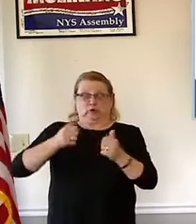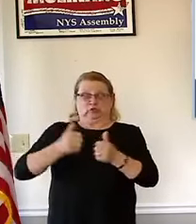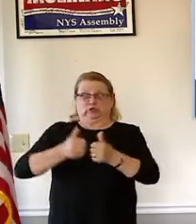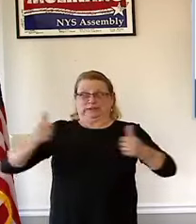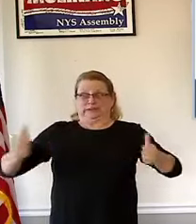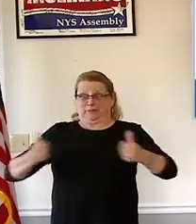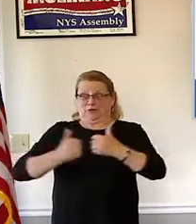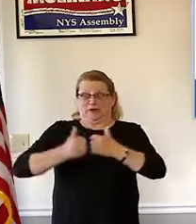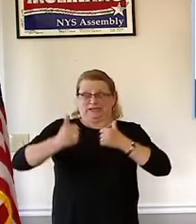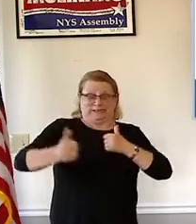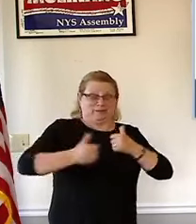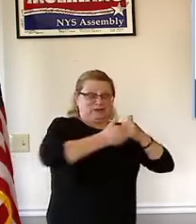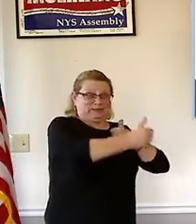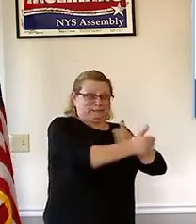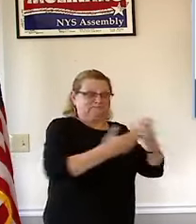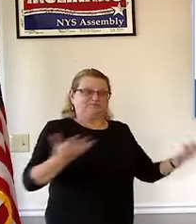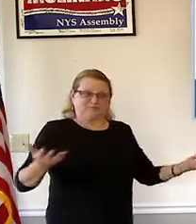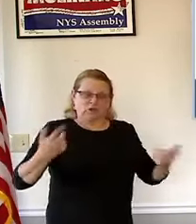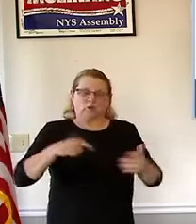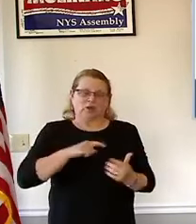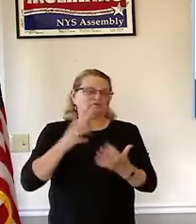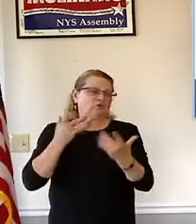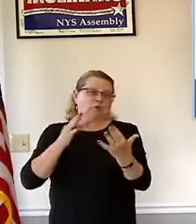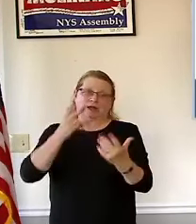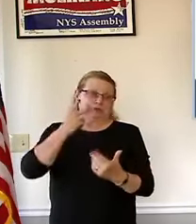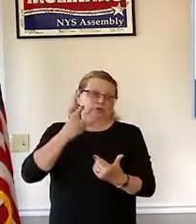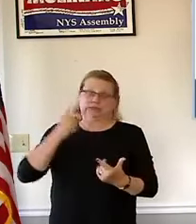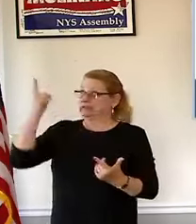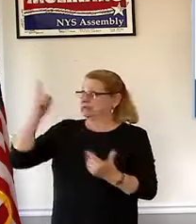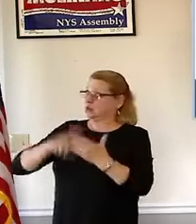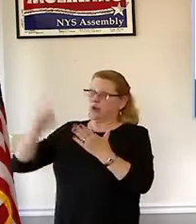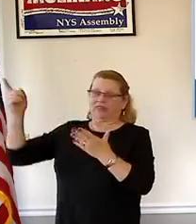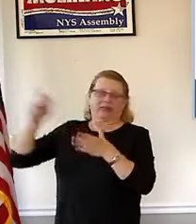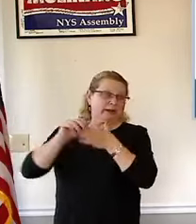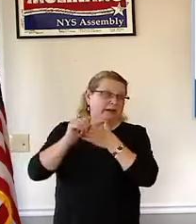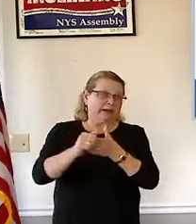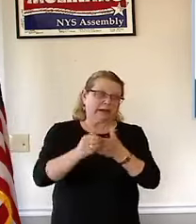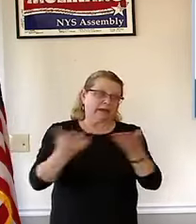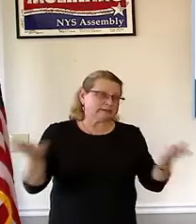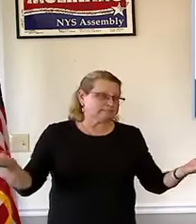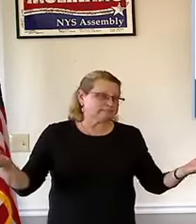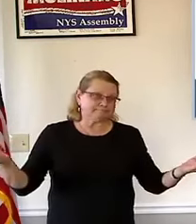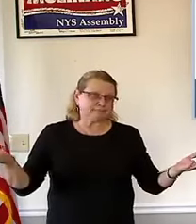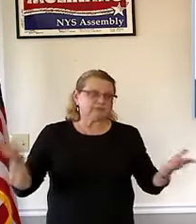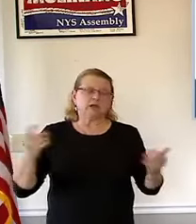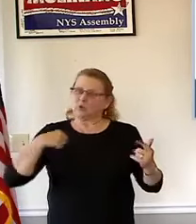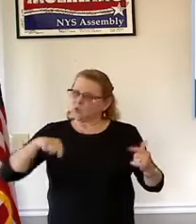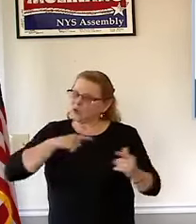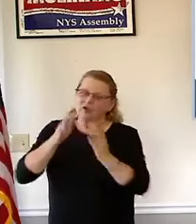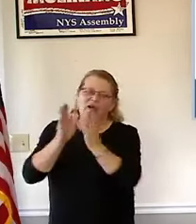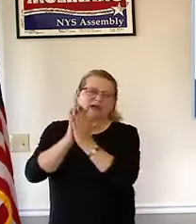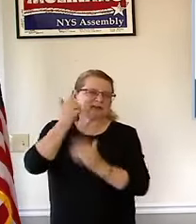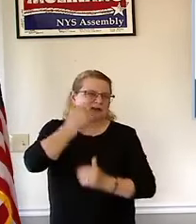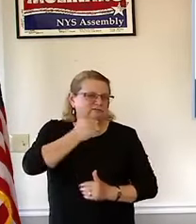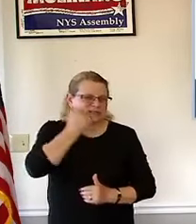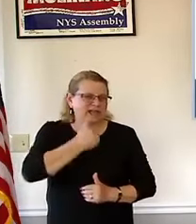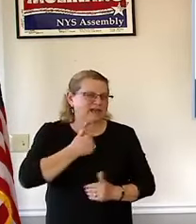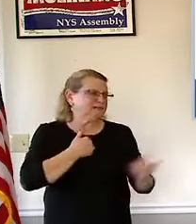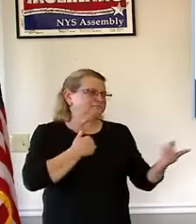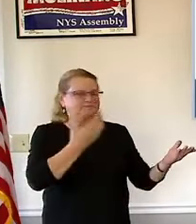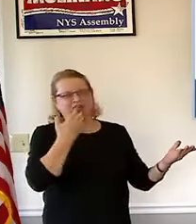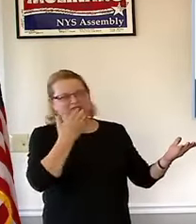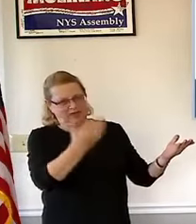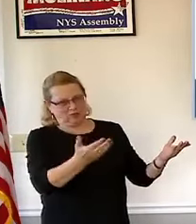So we'll have to wait until we see the guidance, but we are pushing for that every day too. Yeah. No, thanks for that. Why don't we